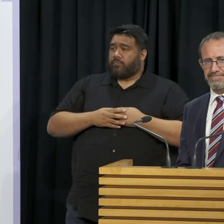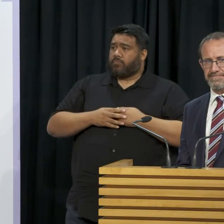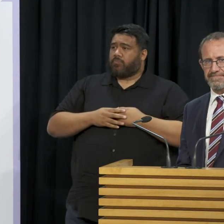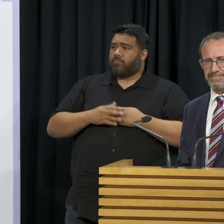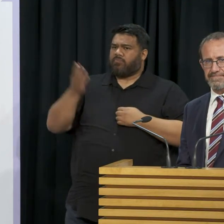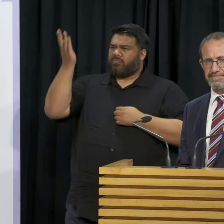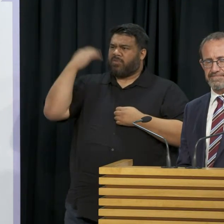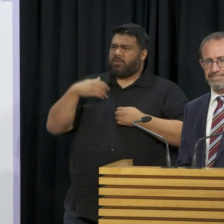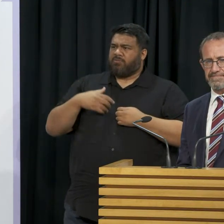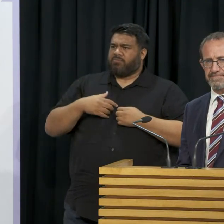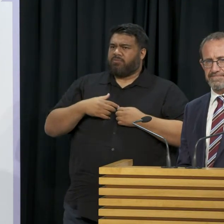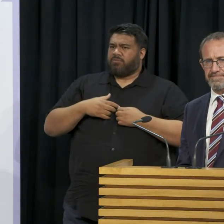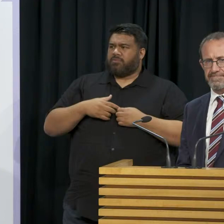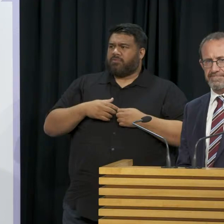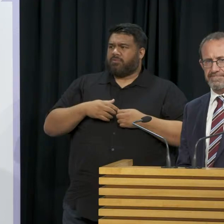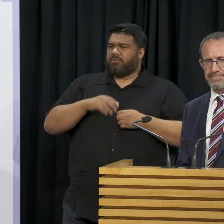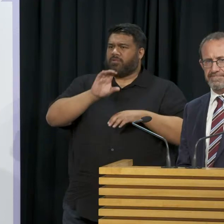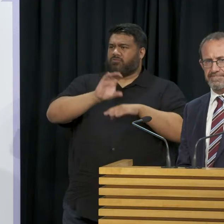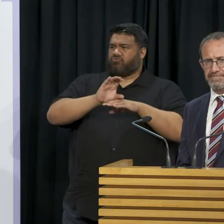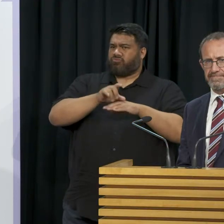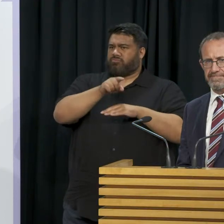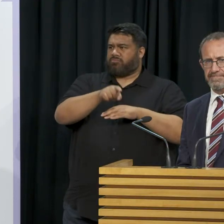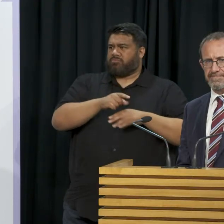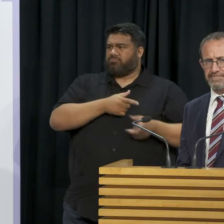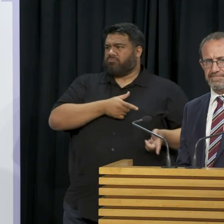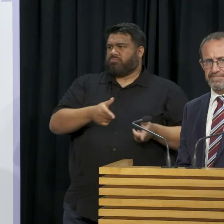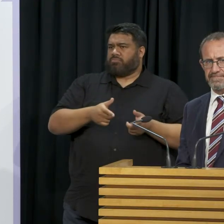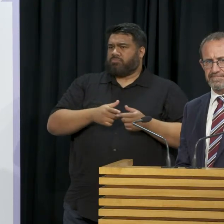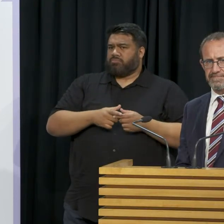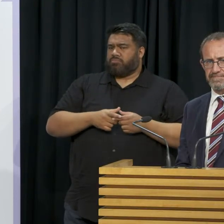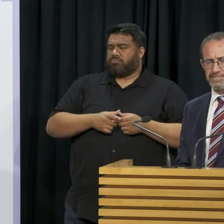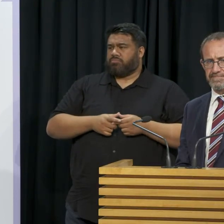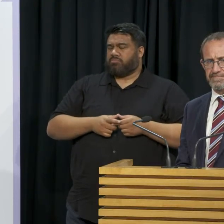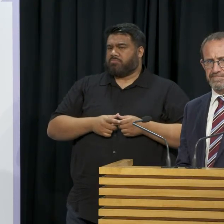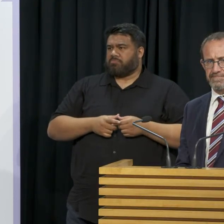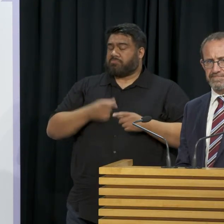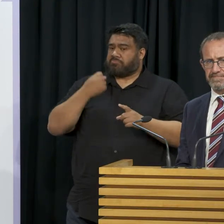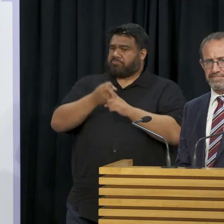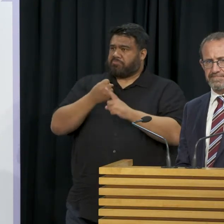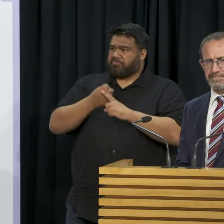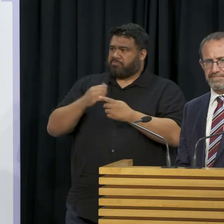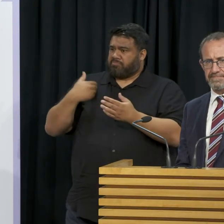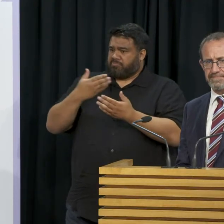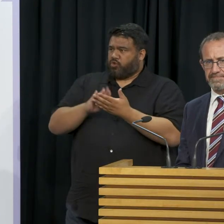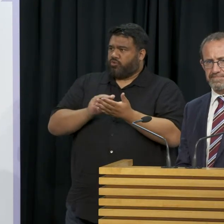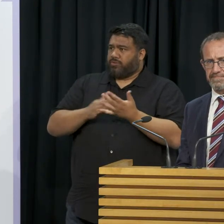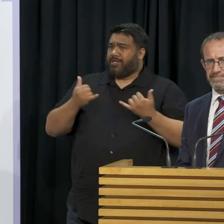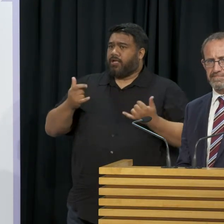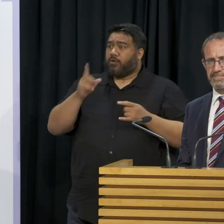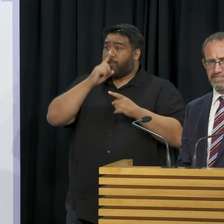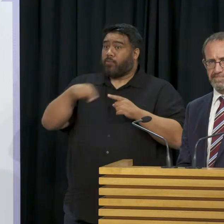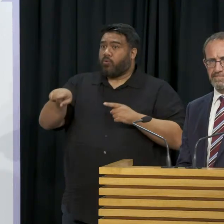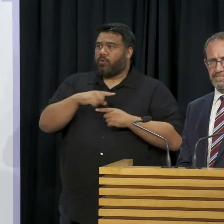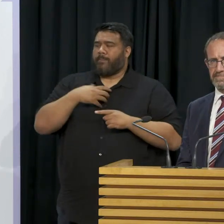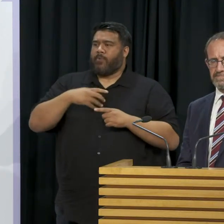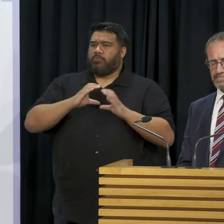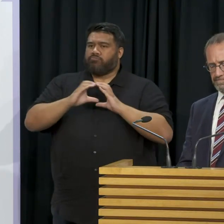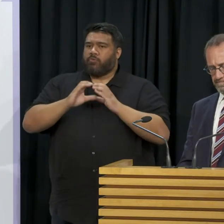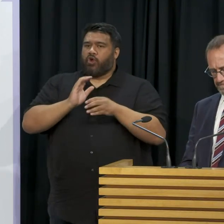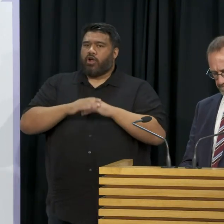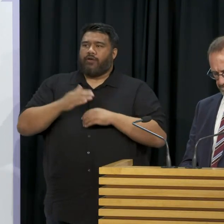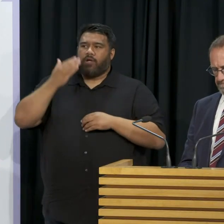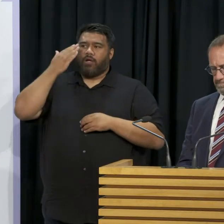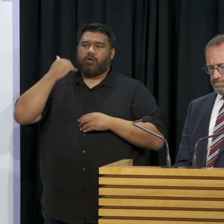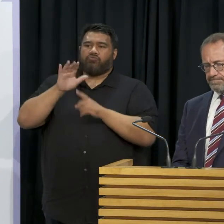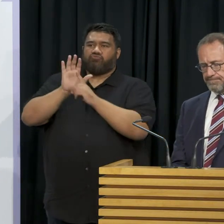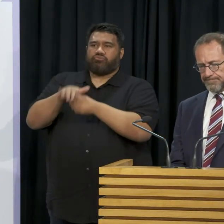attack appears to be, at least from my perspective, Kiwis and New Zealanders are having really tough conversations about racism and white supremacy in